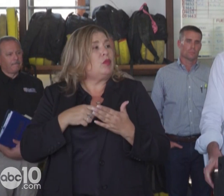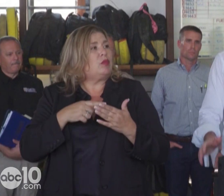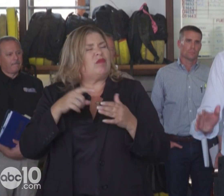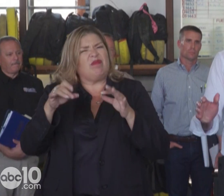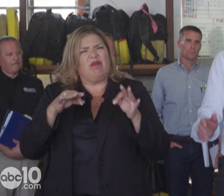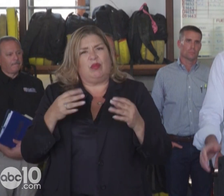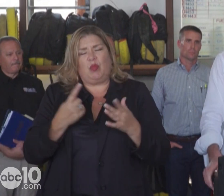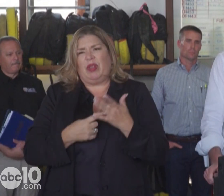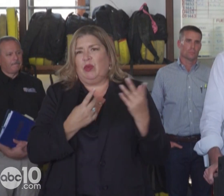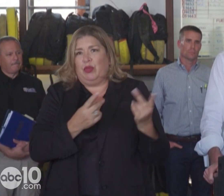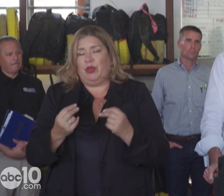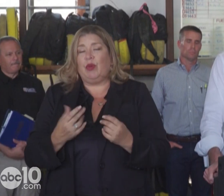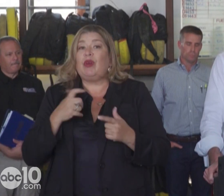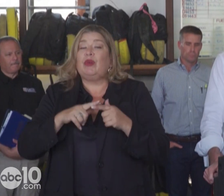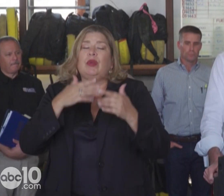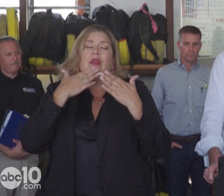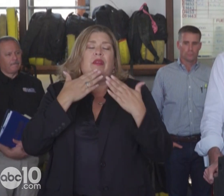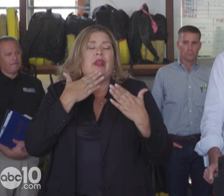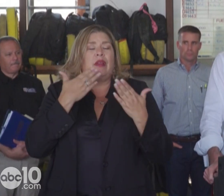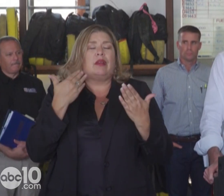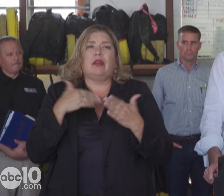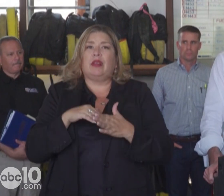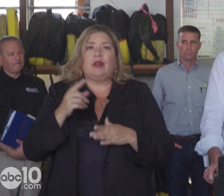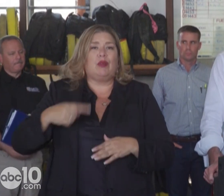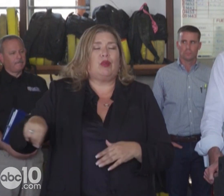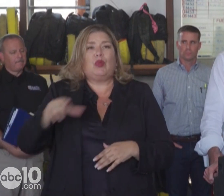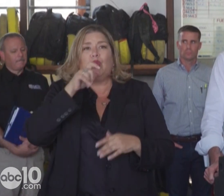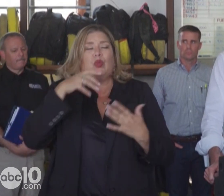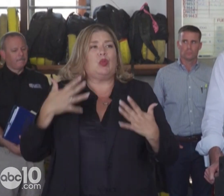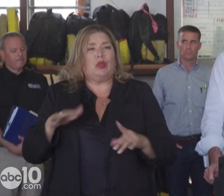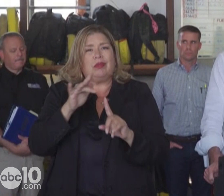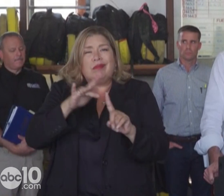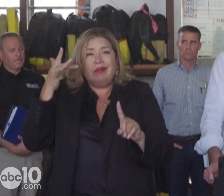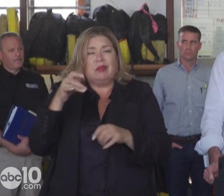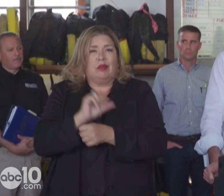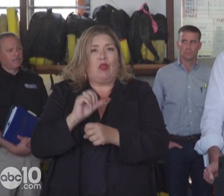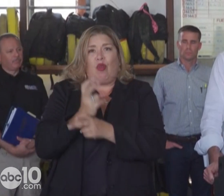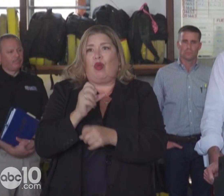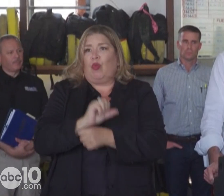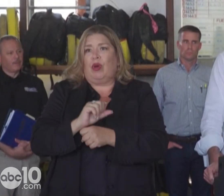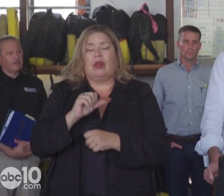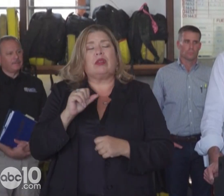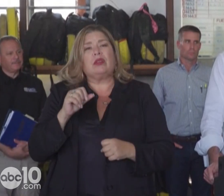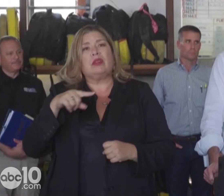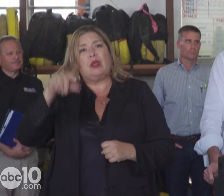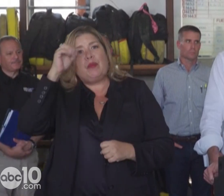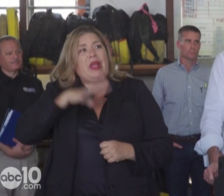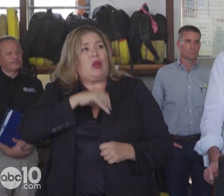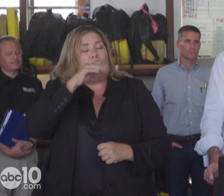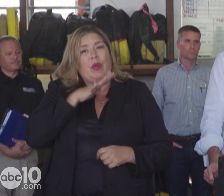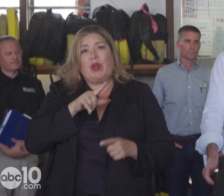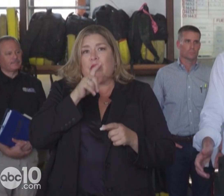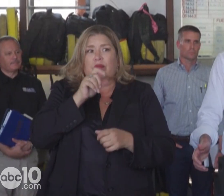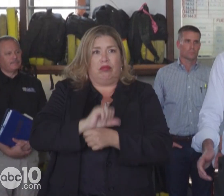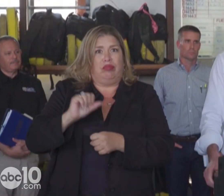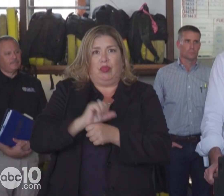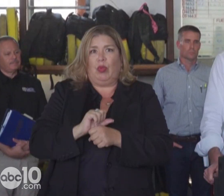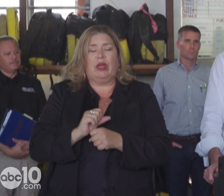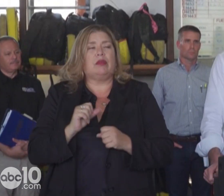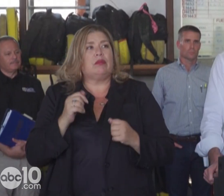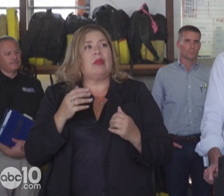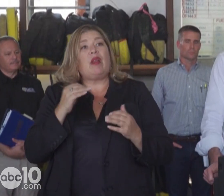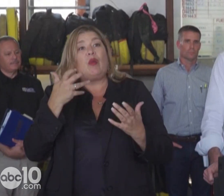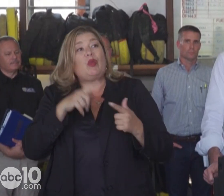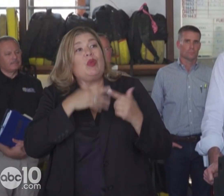again just thank the extraordinary heroism of the men and women that are out there on the front lines. I want to thank all the